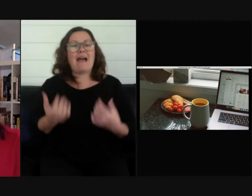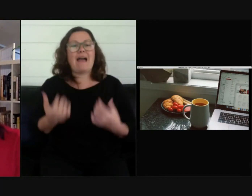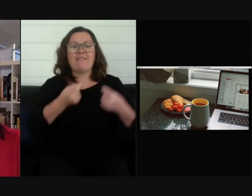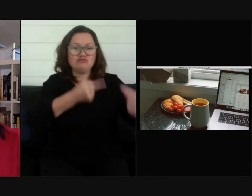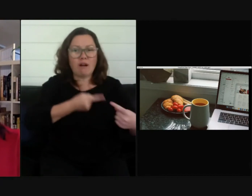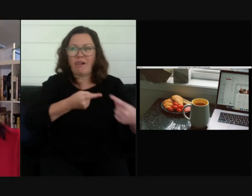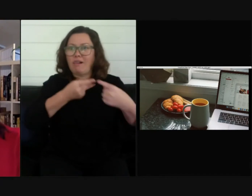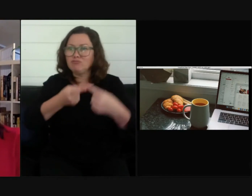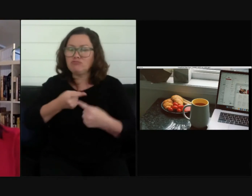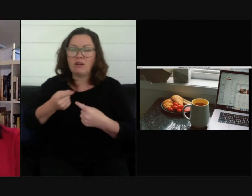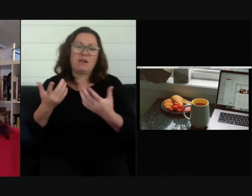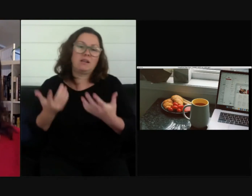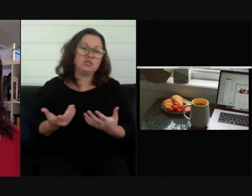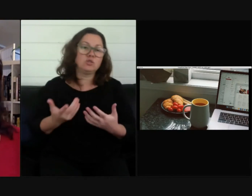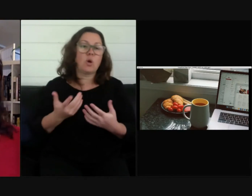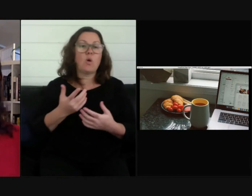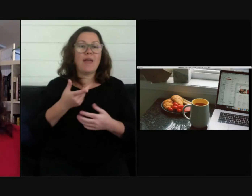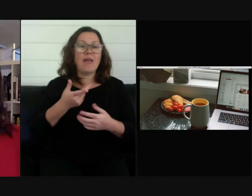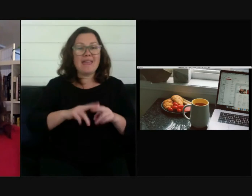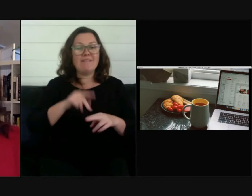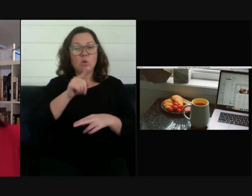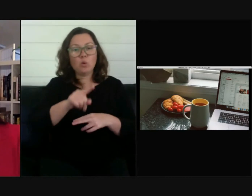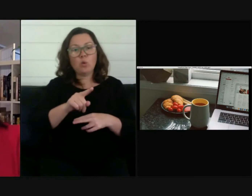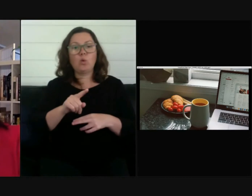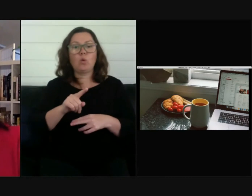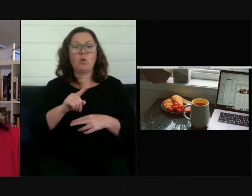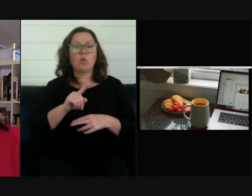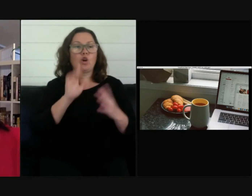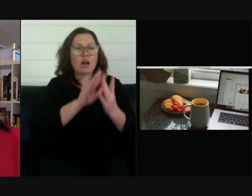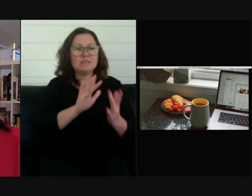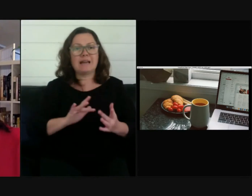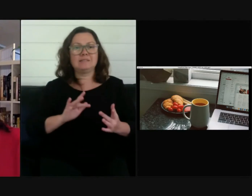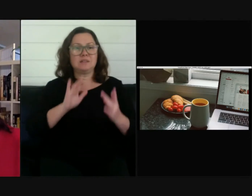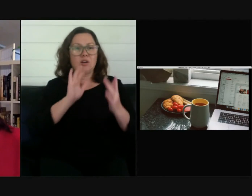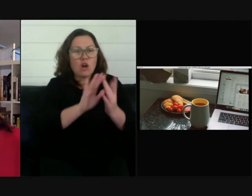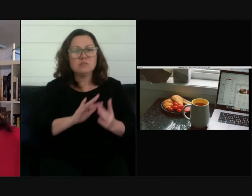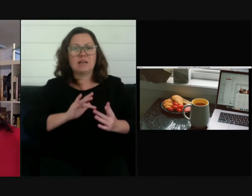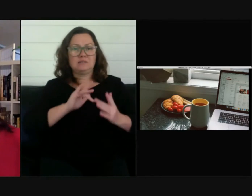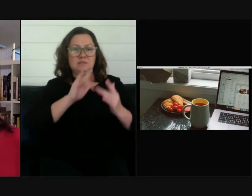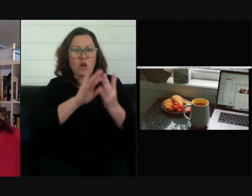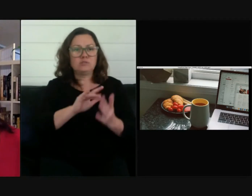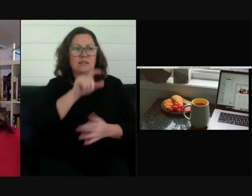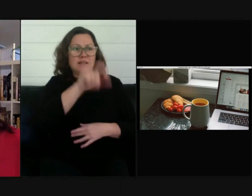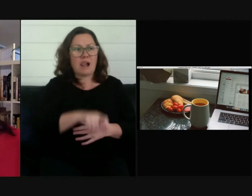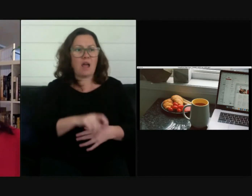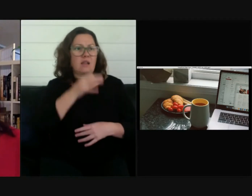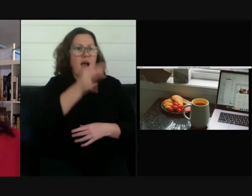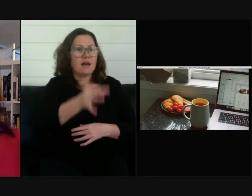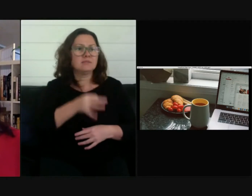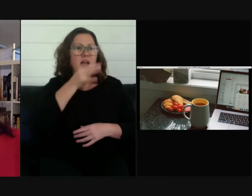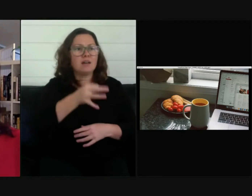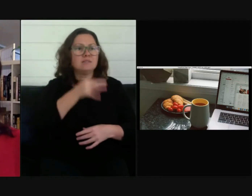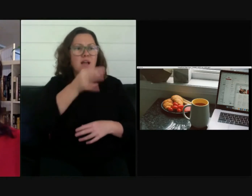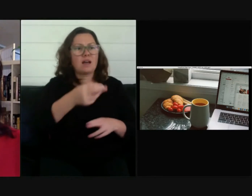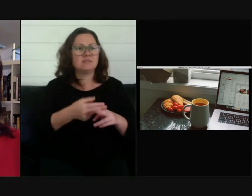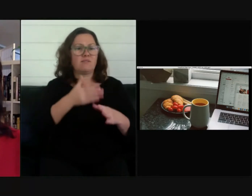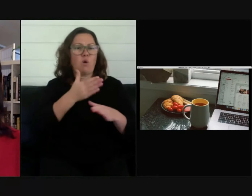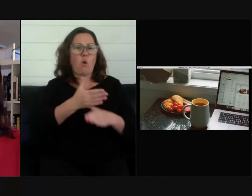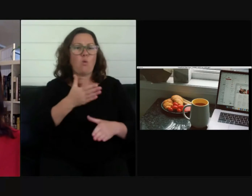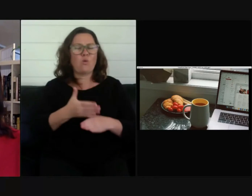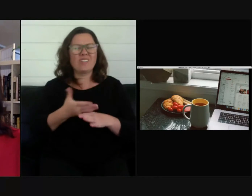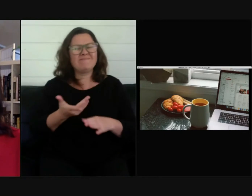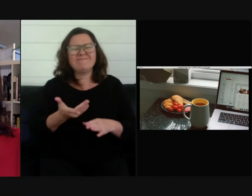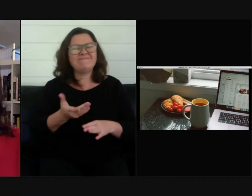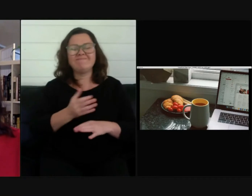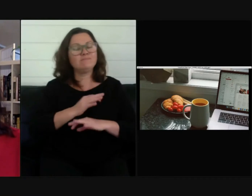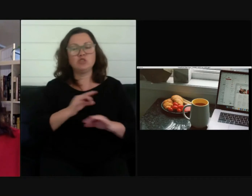existing clients and asking for work or trying to make desperate relationships with people is not the time.